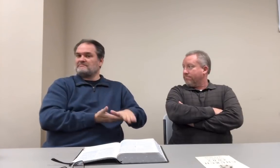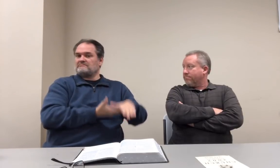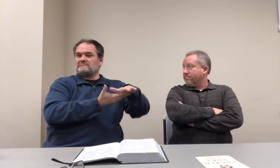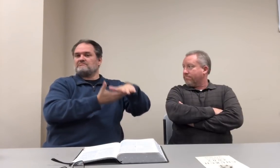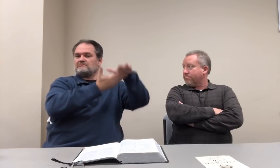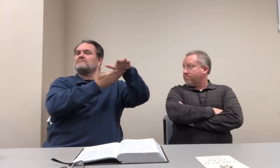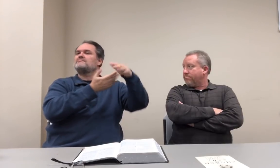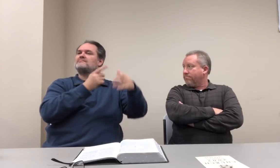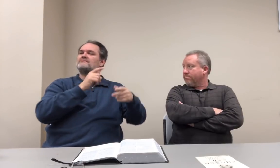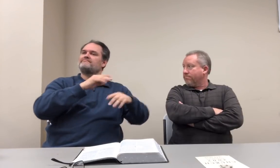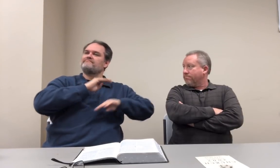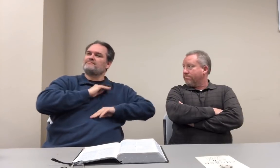words.